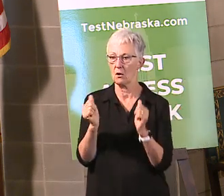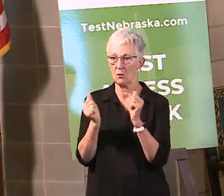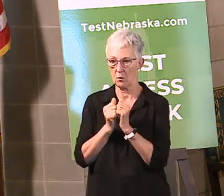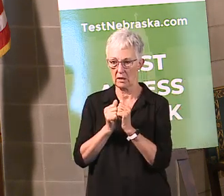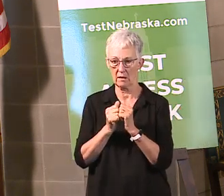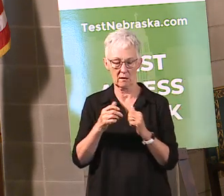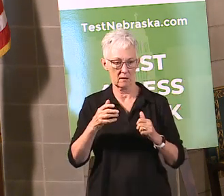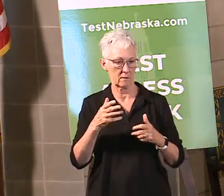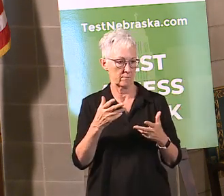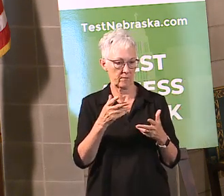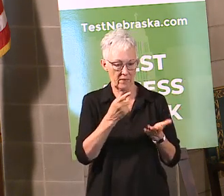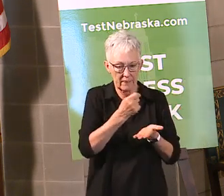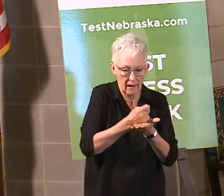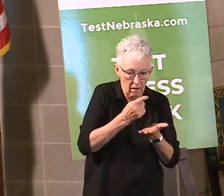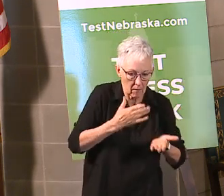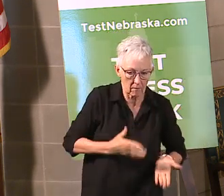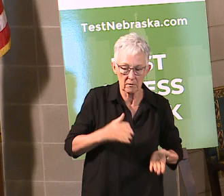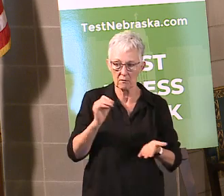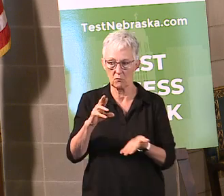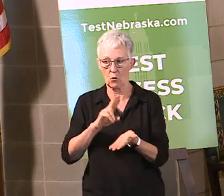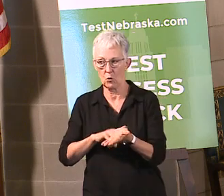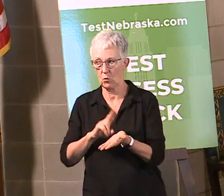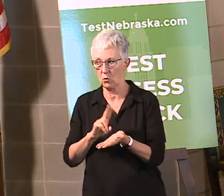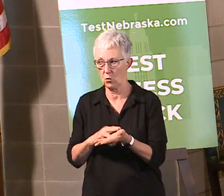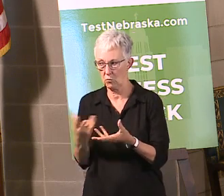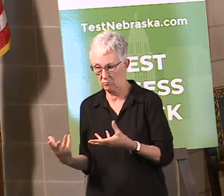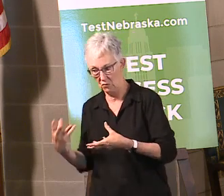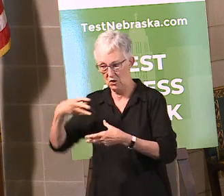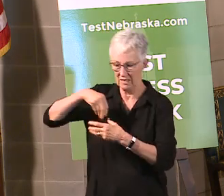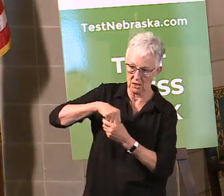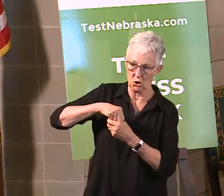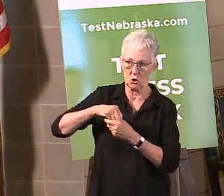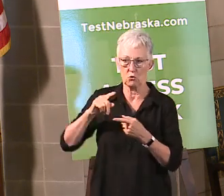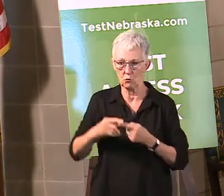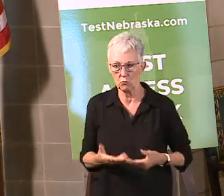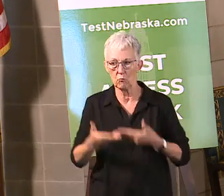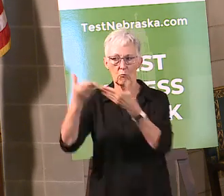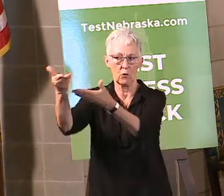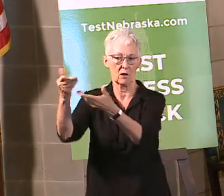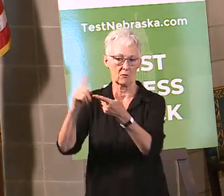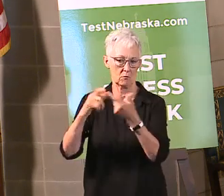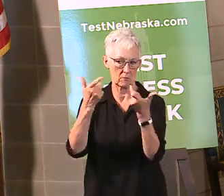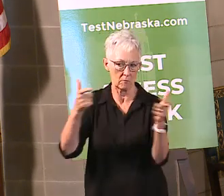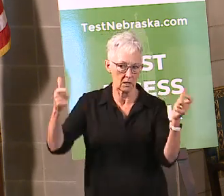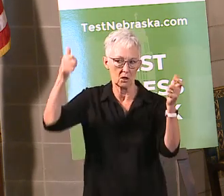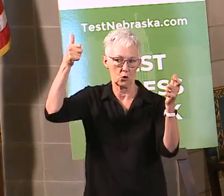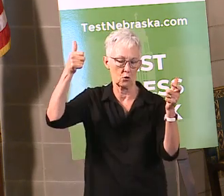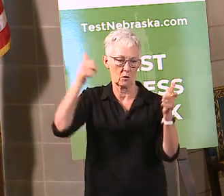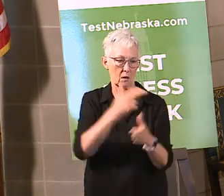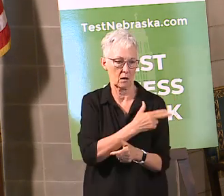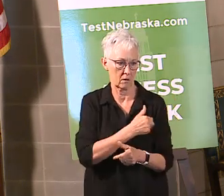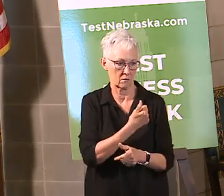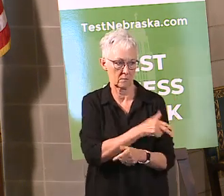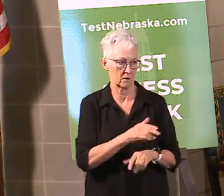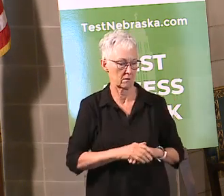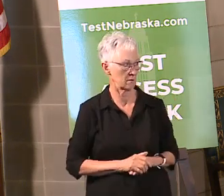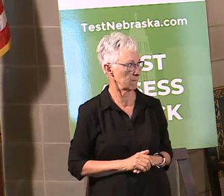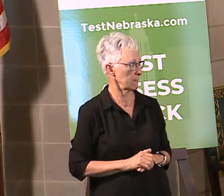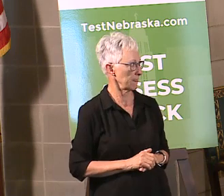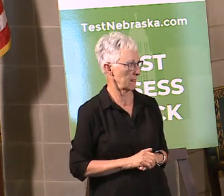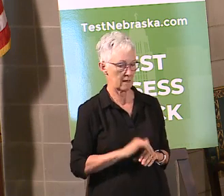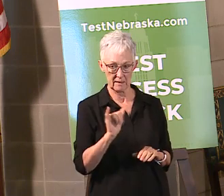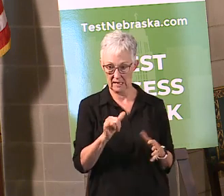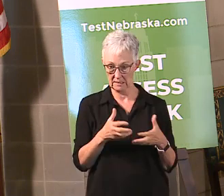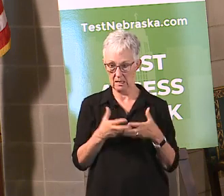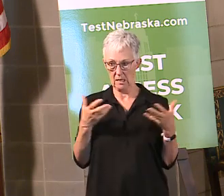respiratory therapists or nursing staff to aid in the transfer to definitive care. Now that's a lot. That's a lot